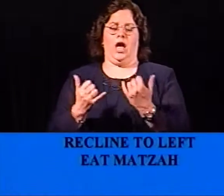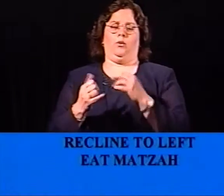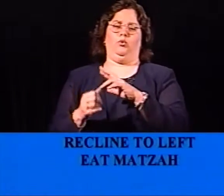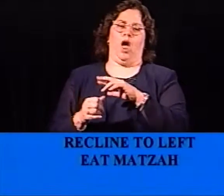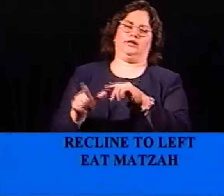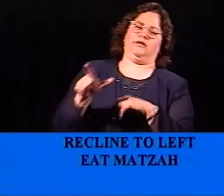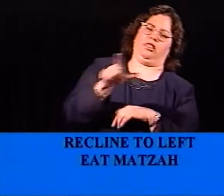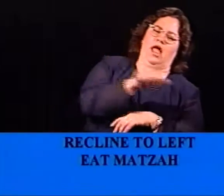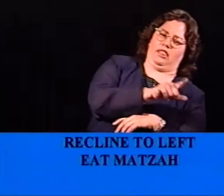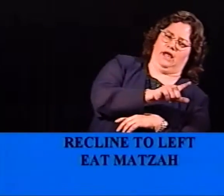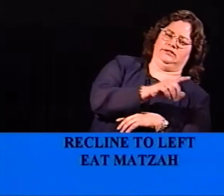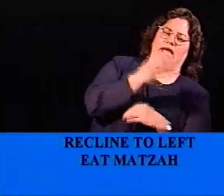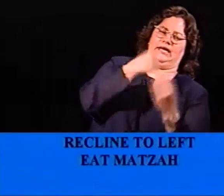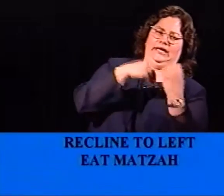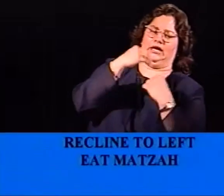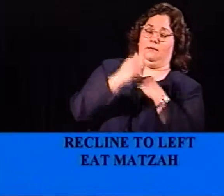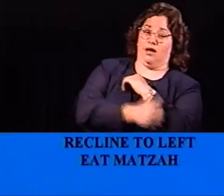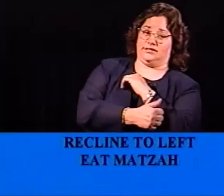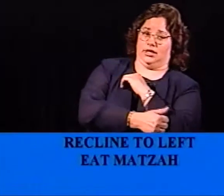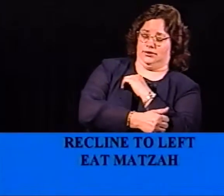Now recline to the left and eat the matzah.